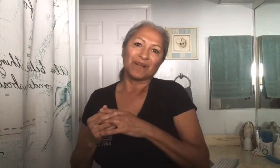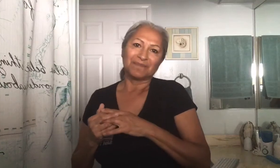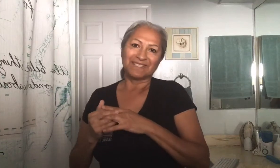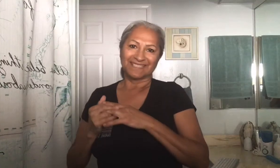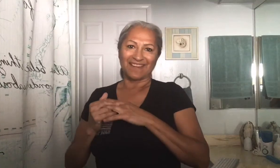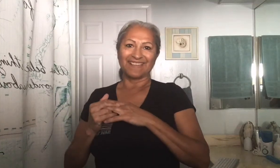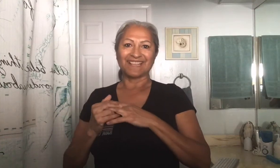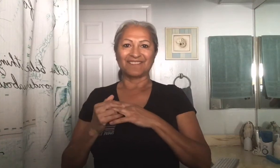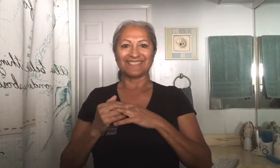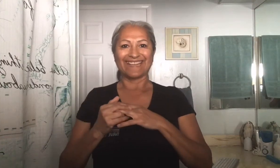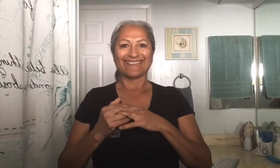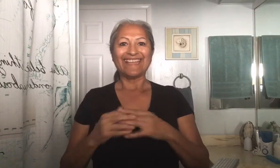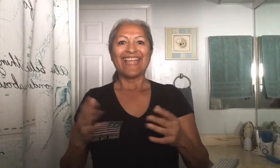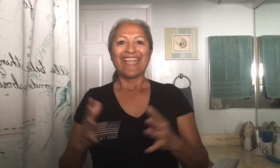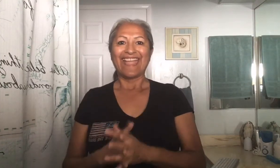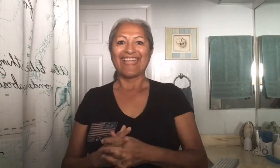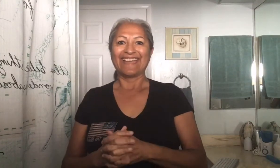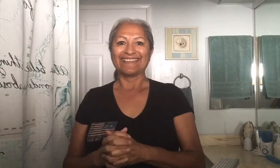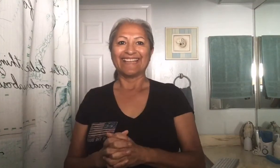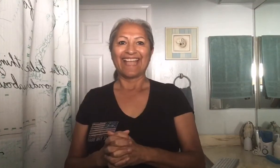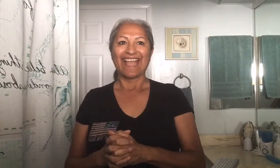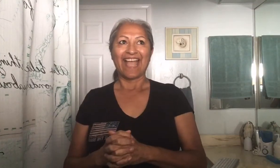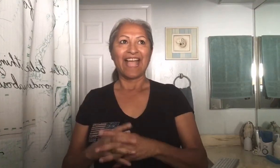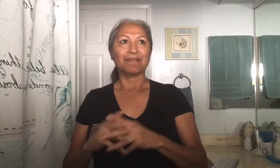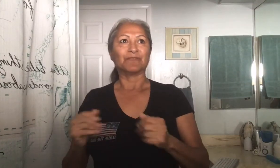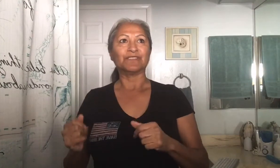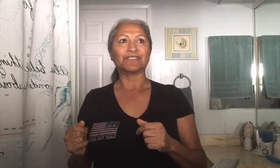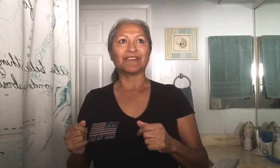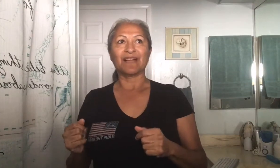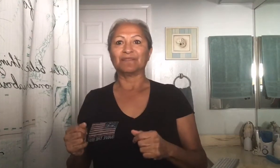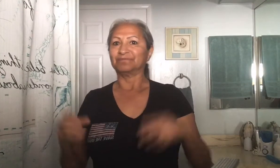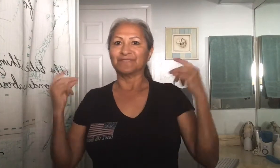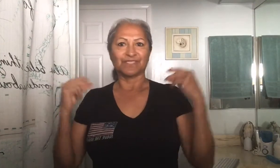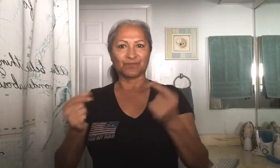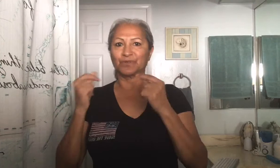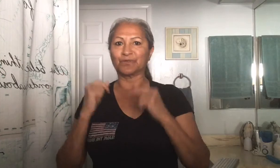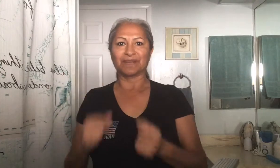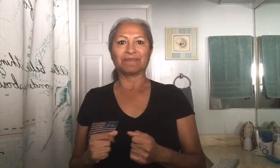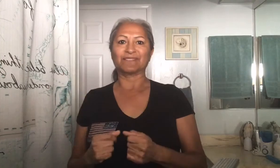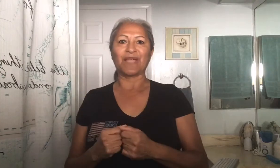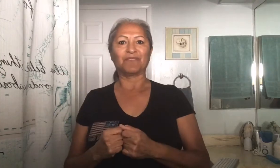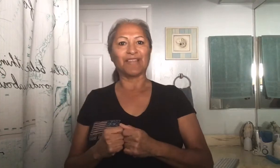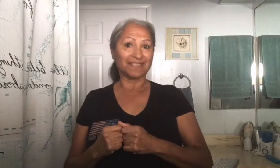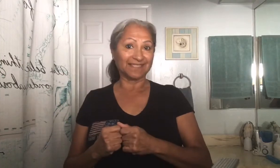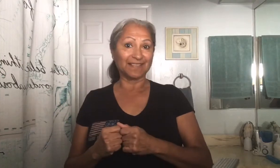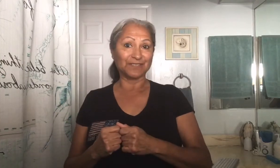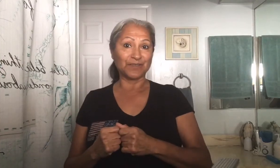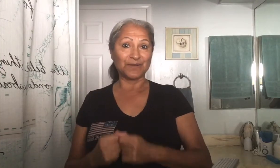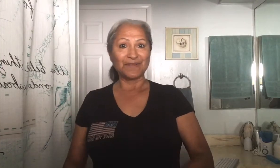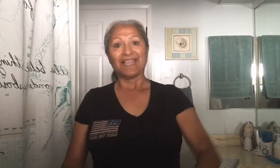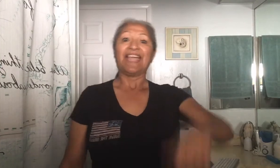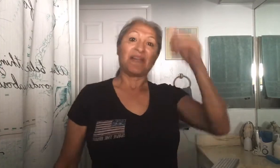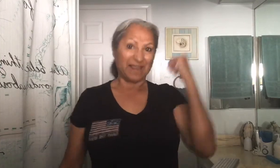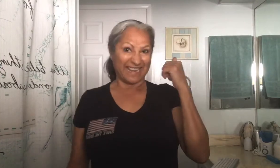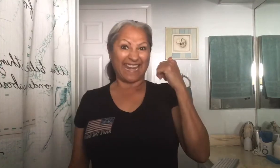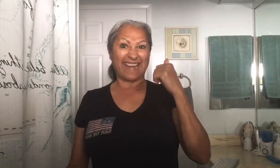Welcome to Saturday Sign with Sandy, and I am going to start out just real quick because we have a lot of signs to do and I want to get out.